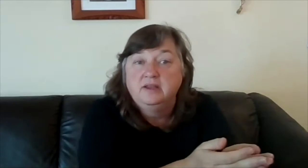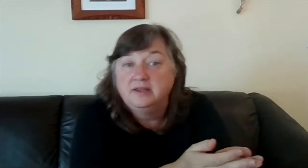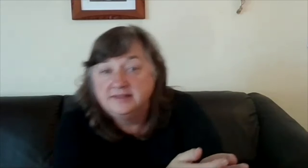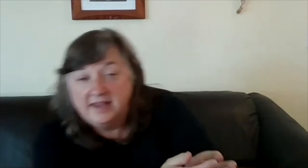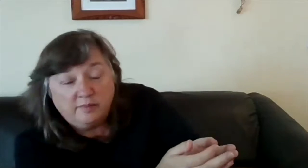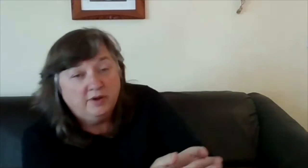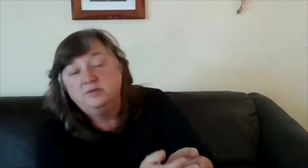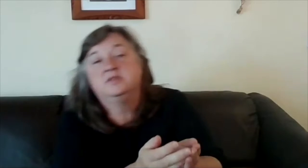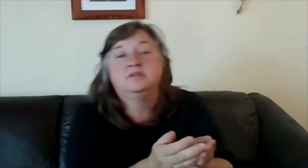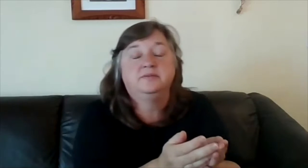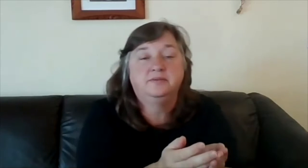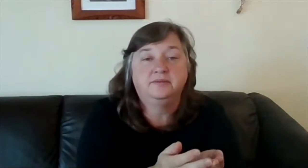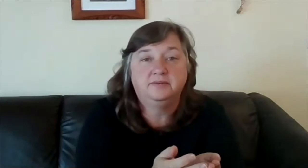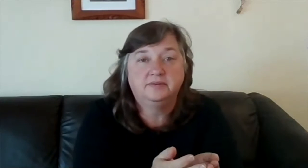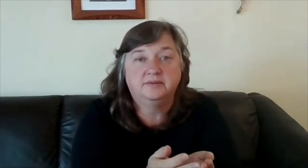A sailboat